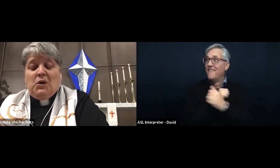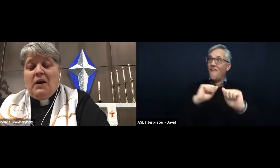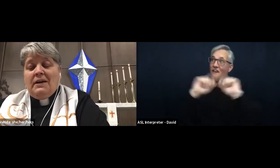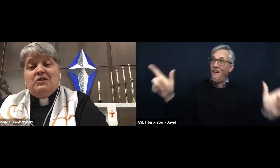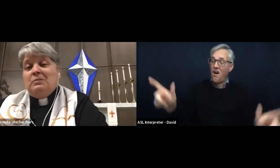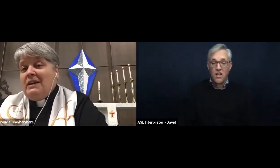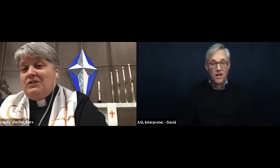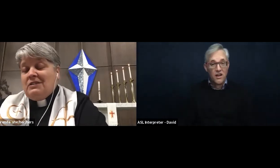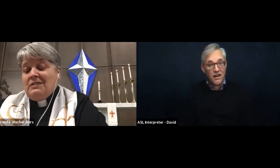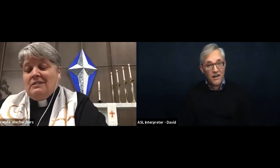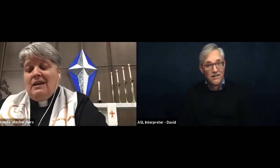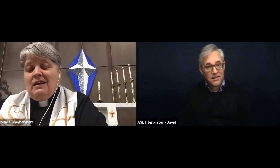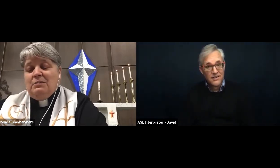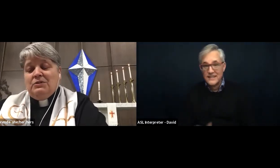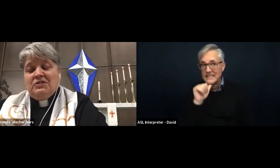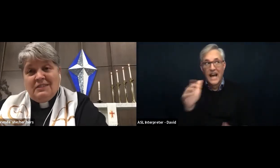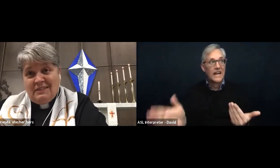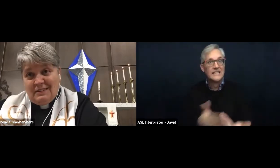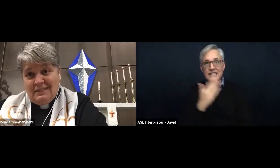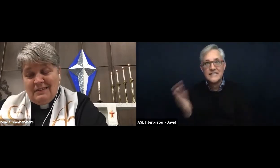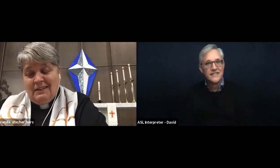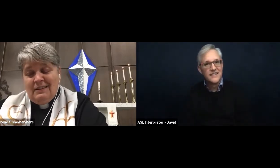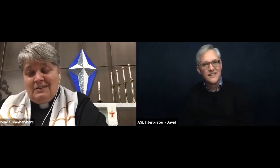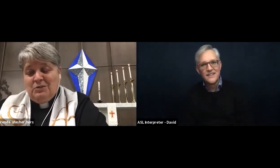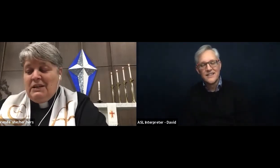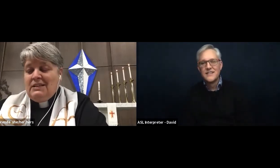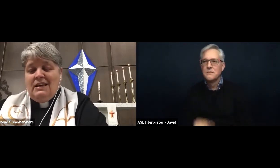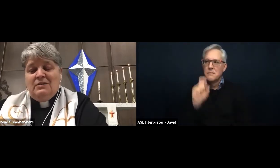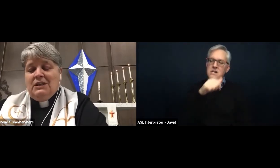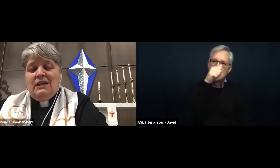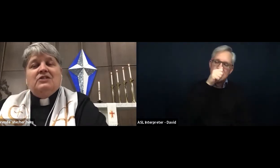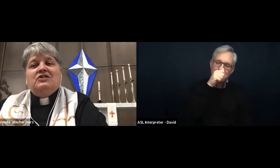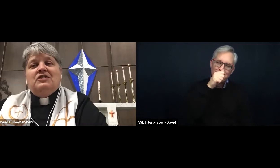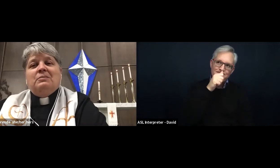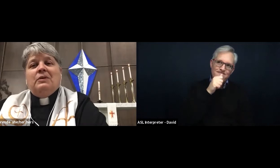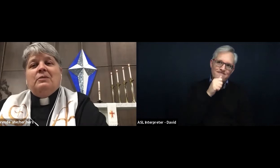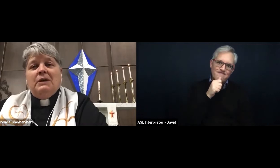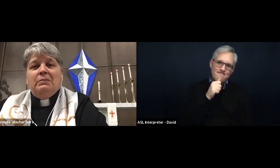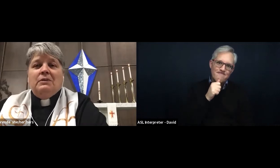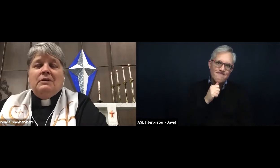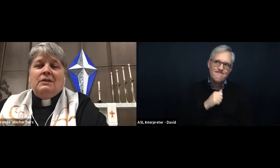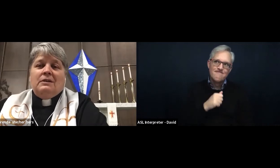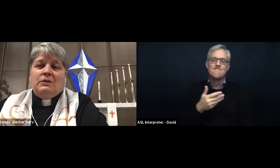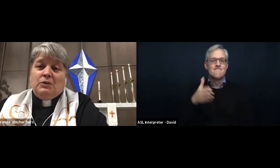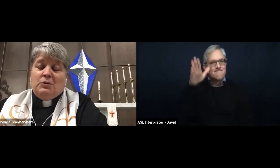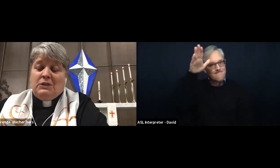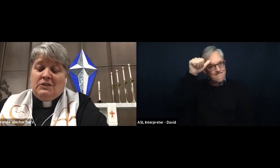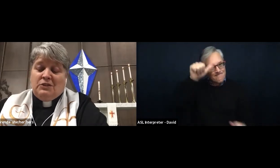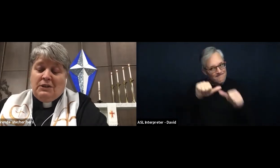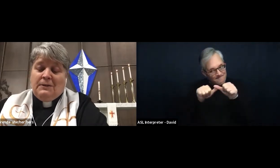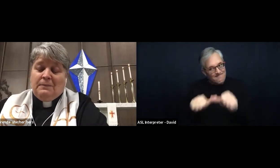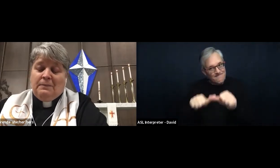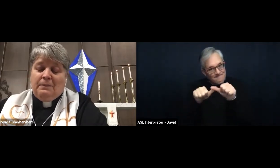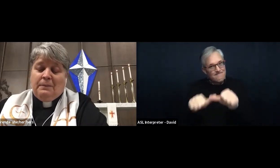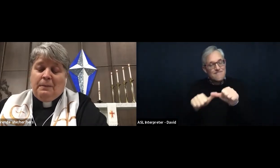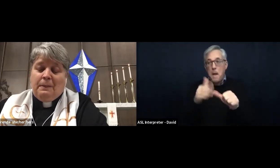it requires patience and persistence to maintain relationship with people with whom we